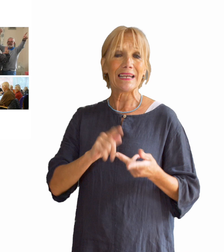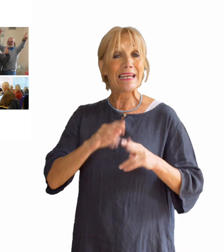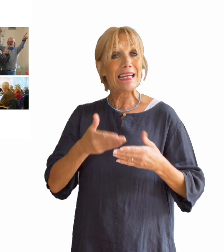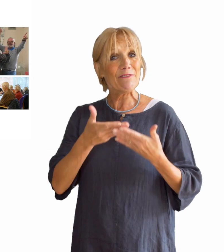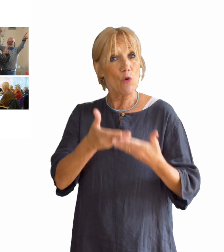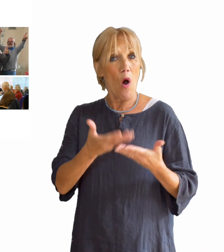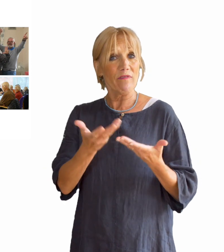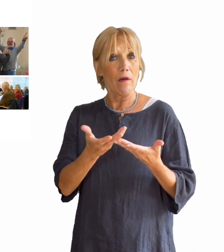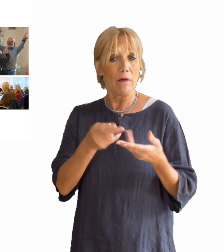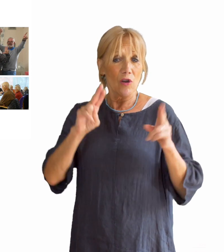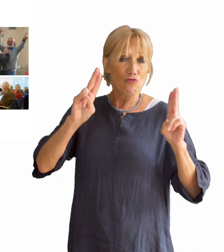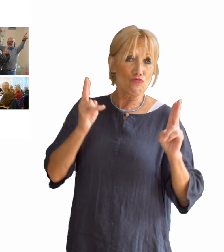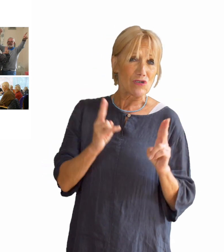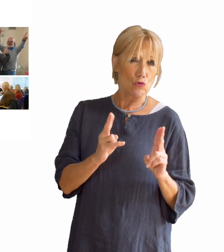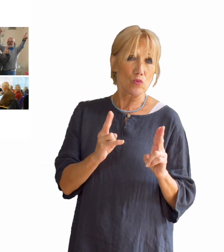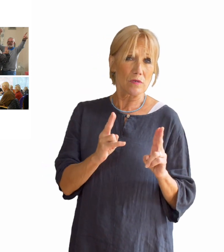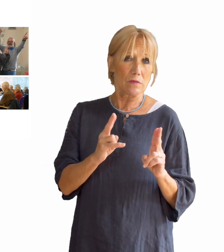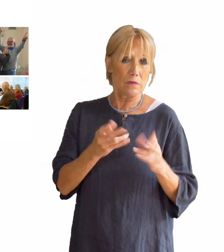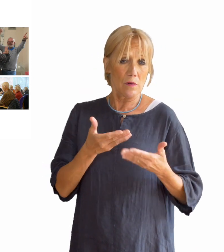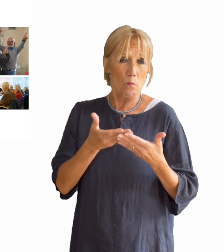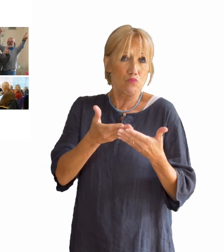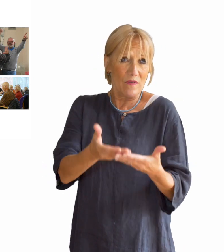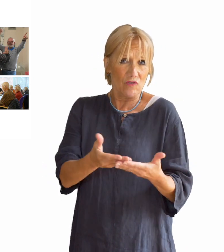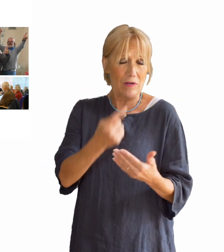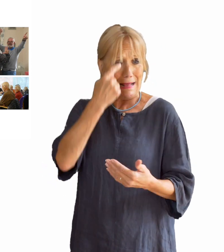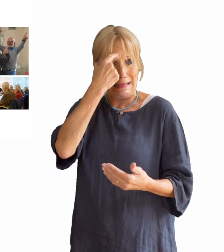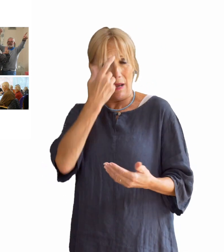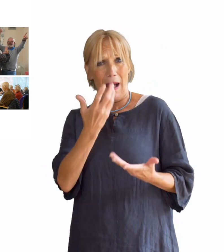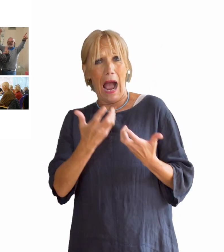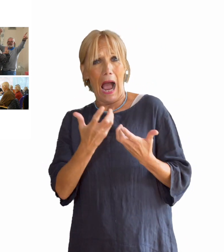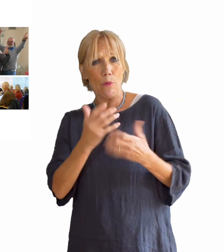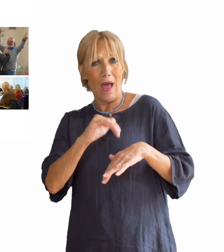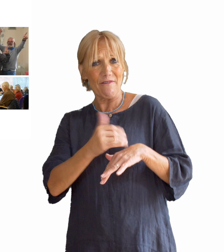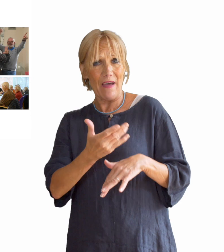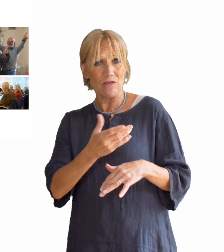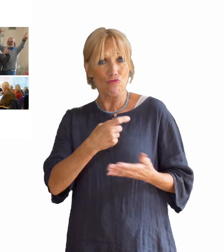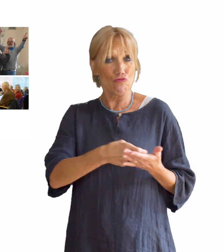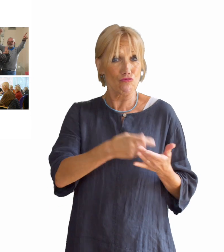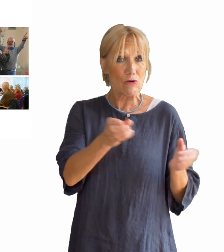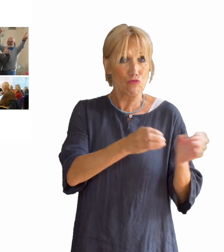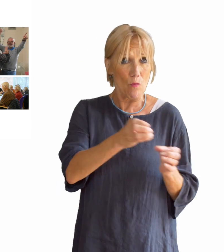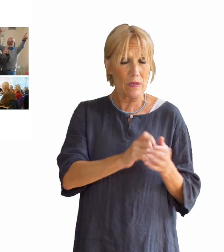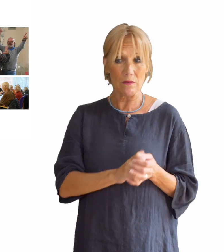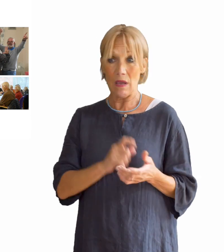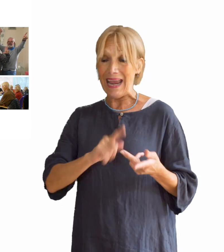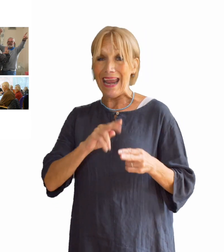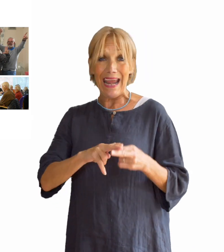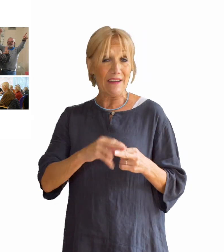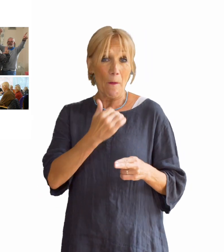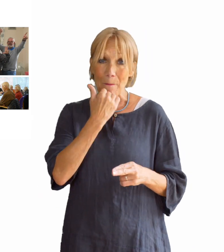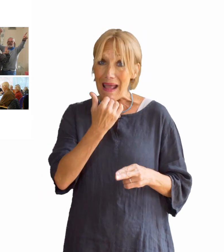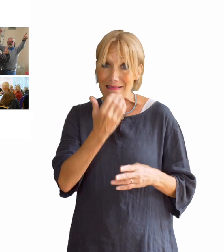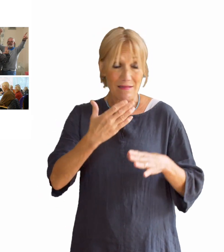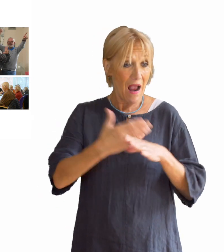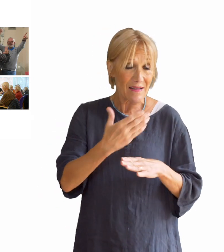limited funding available. If you offer modest or reduced provision, consider the potential impact on recruitment. If